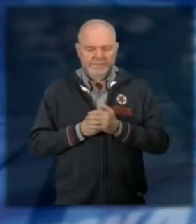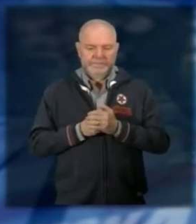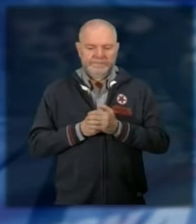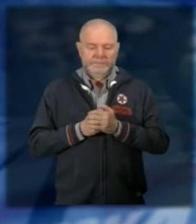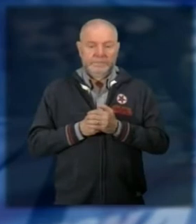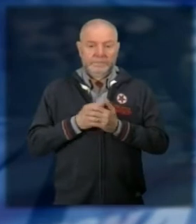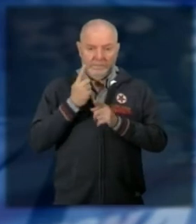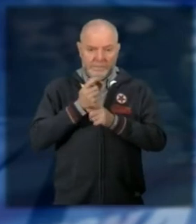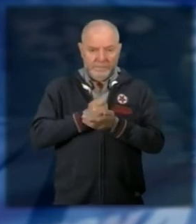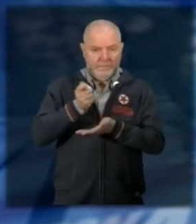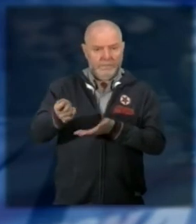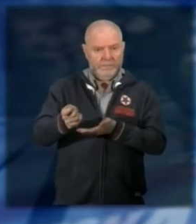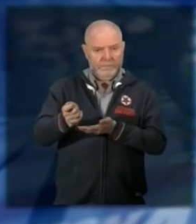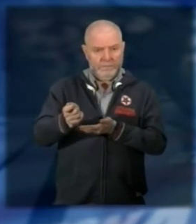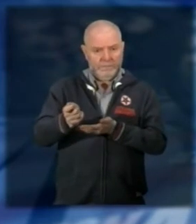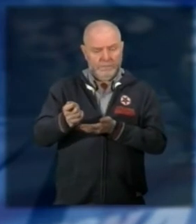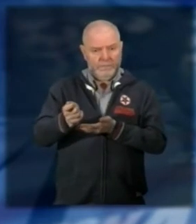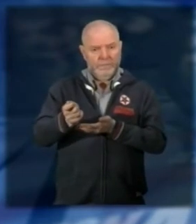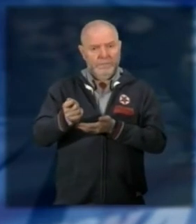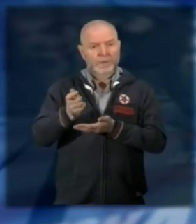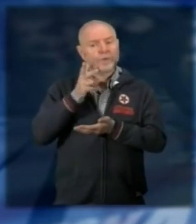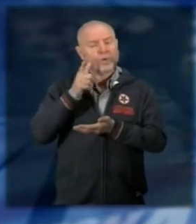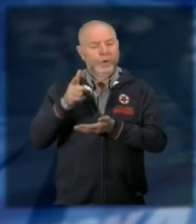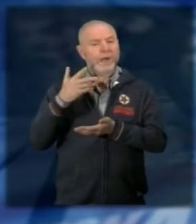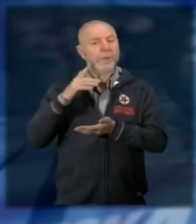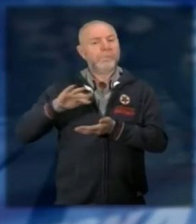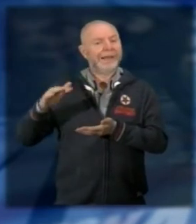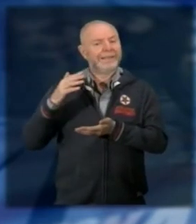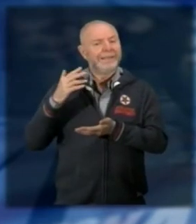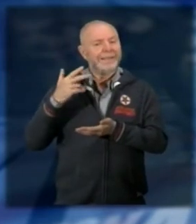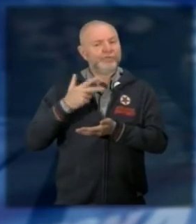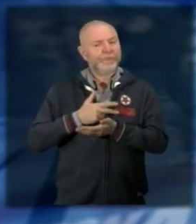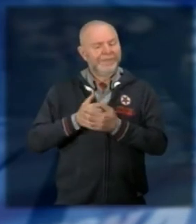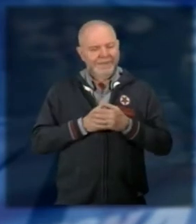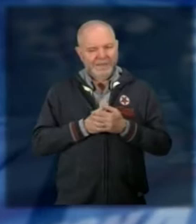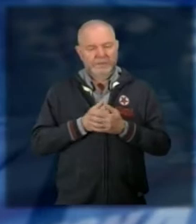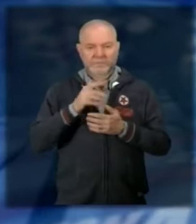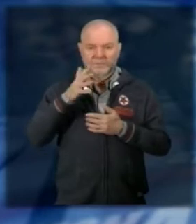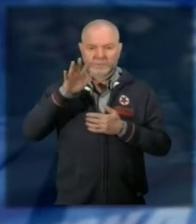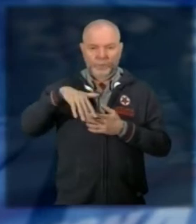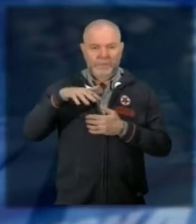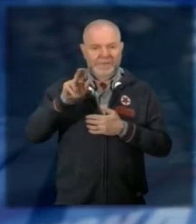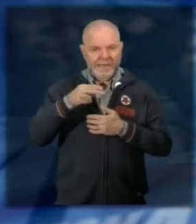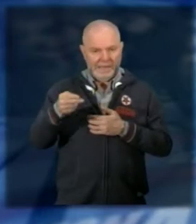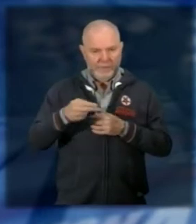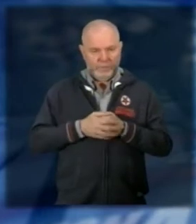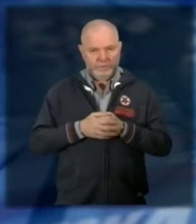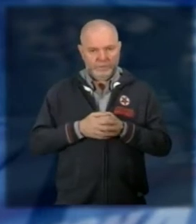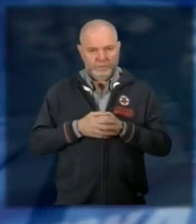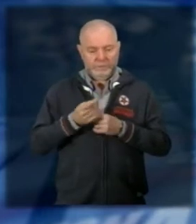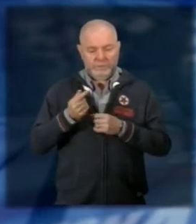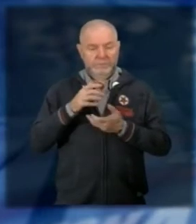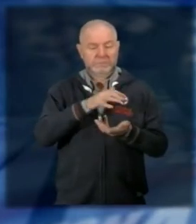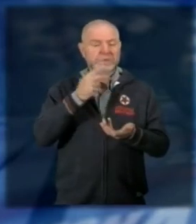also be able to the ex-compagna, which is being a part of civil the judge has established a provision of 5.000 euro, while the rest will be